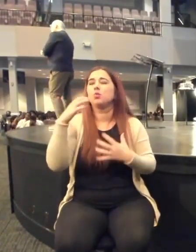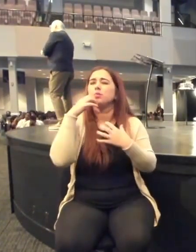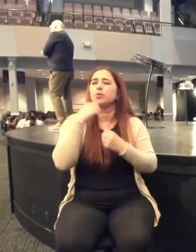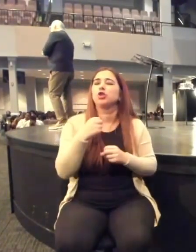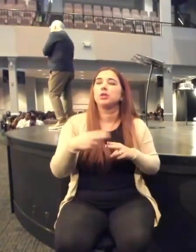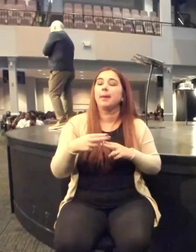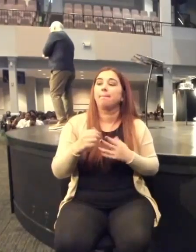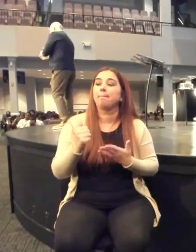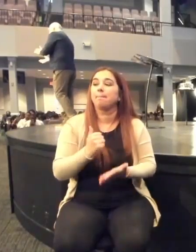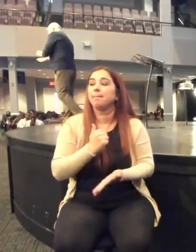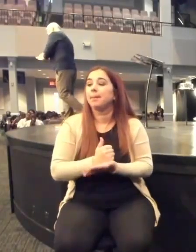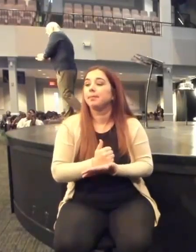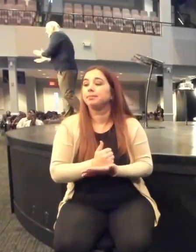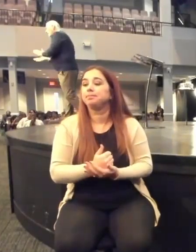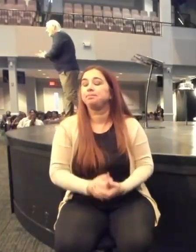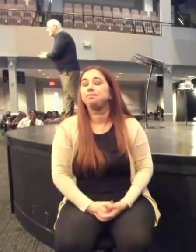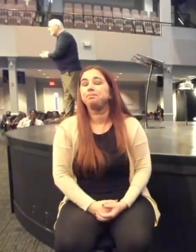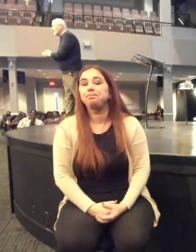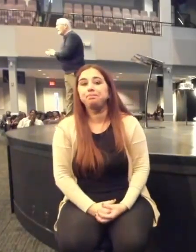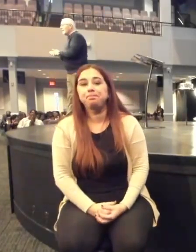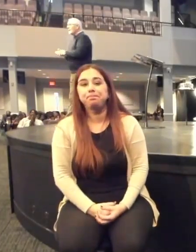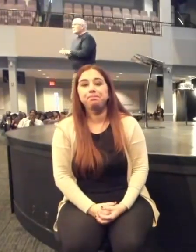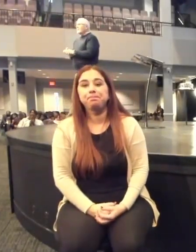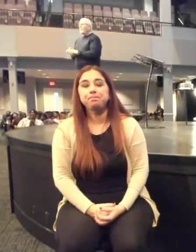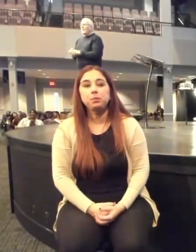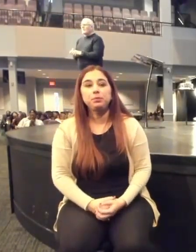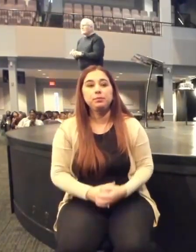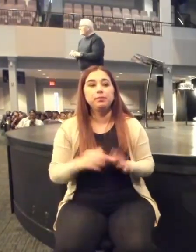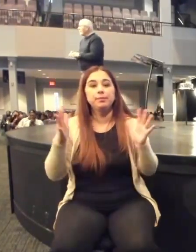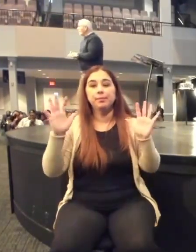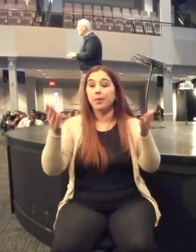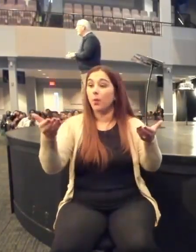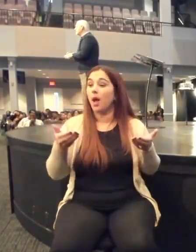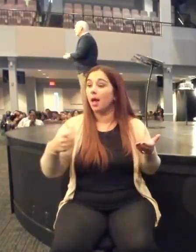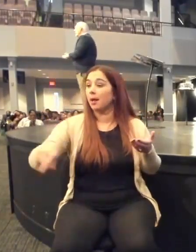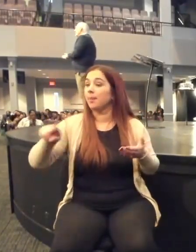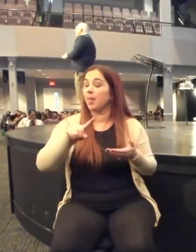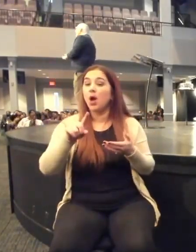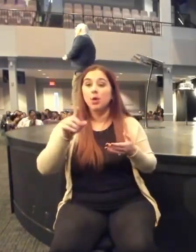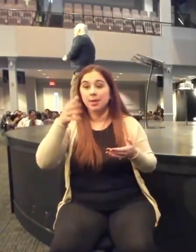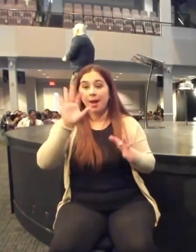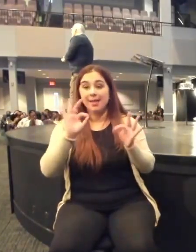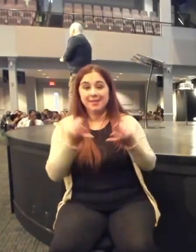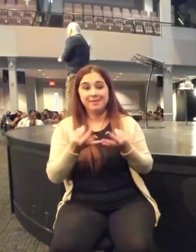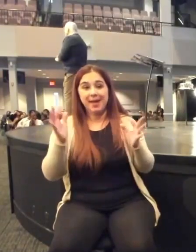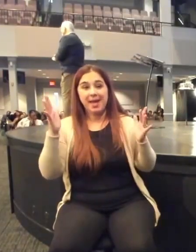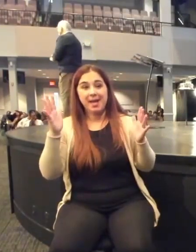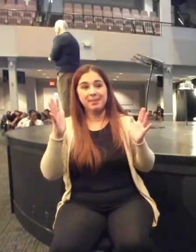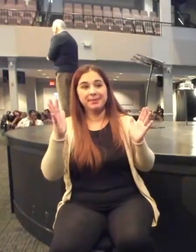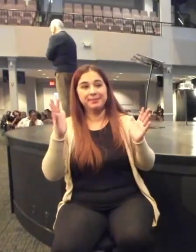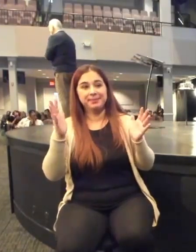name. Amen and amen. Let's go ahead and welcome some people to God's family today. And